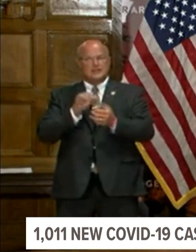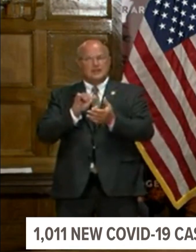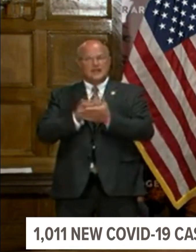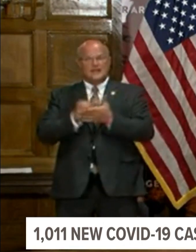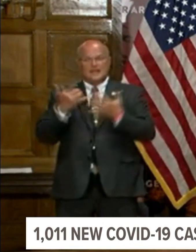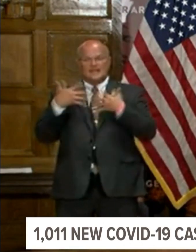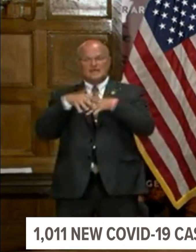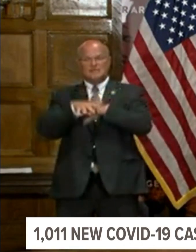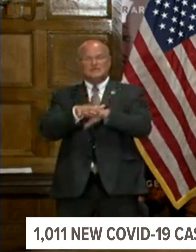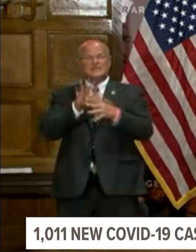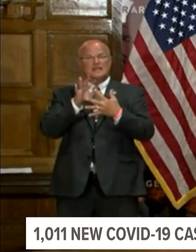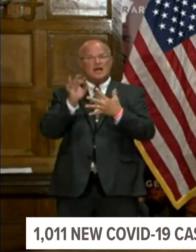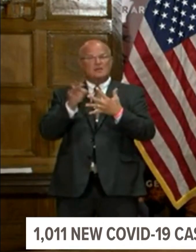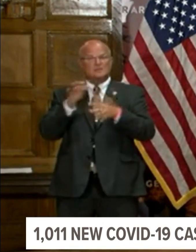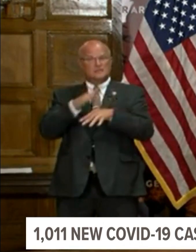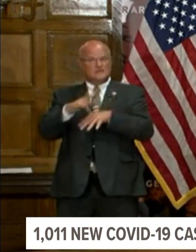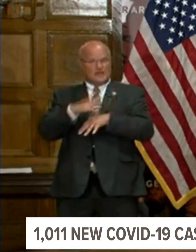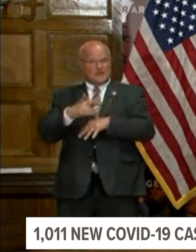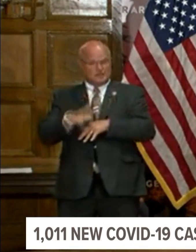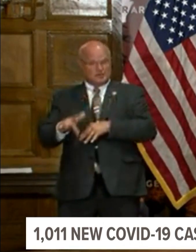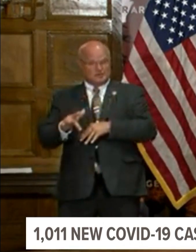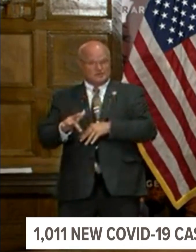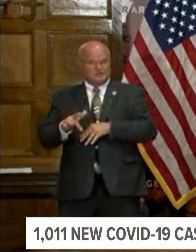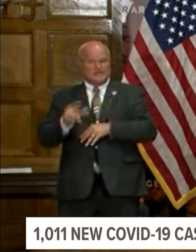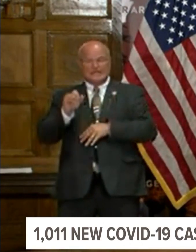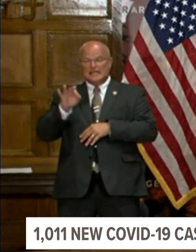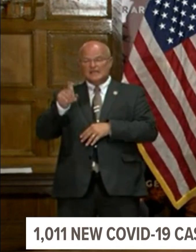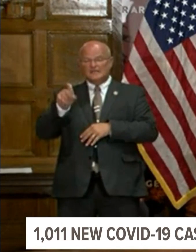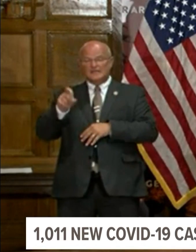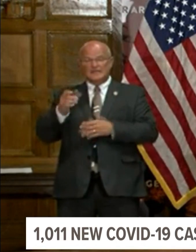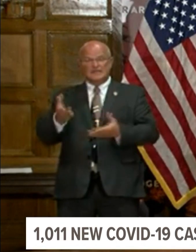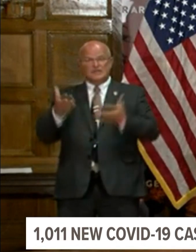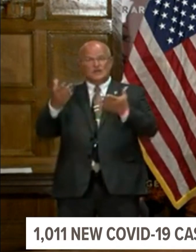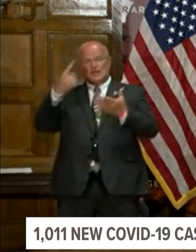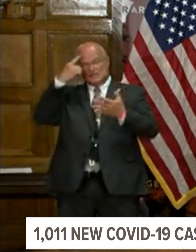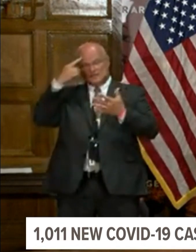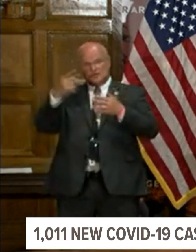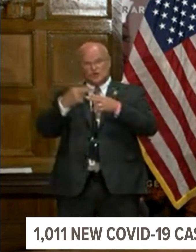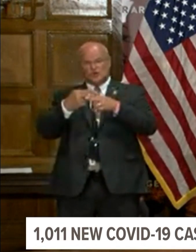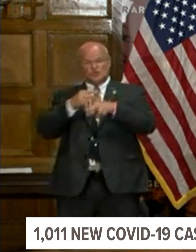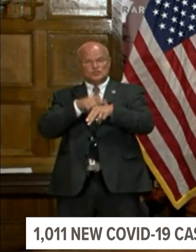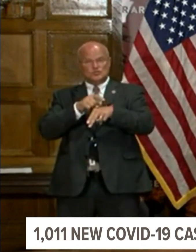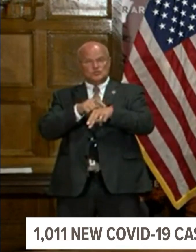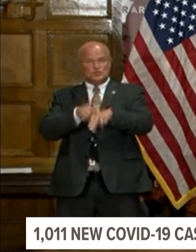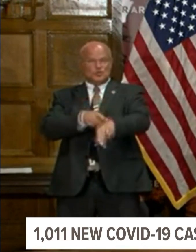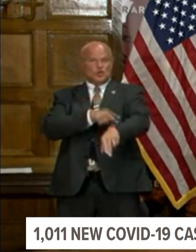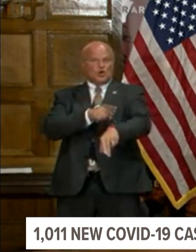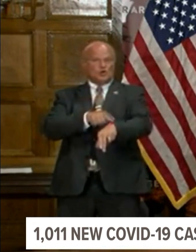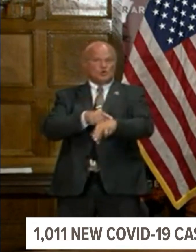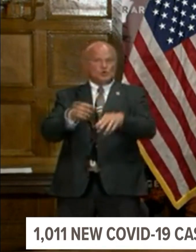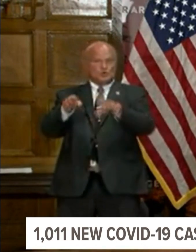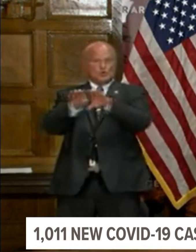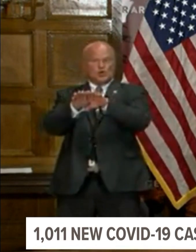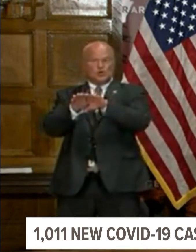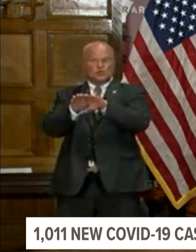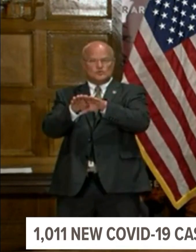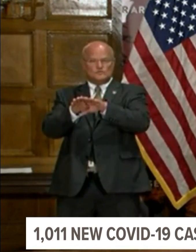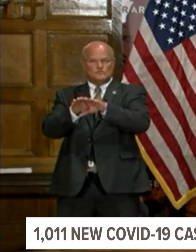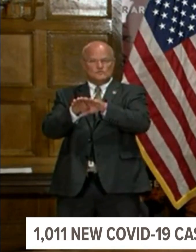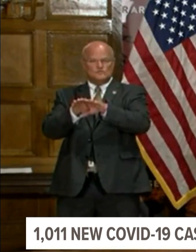that the blended options would be available should the need arise for either a short-term or a longer-term closure of